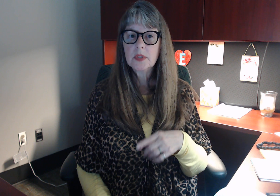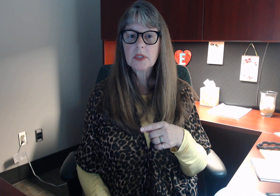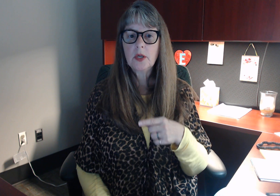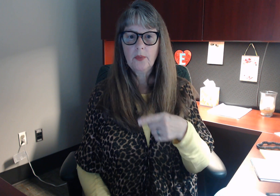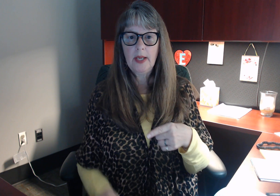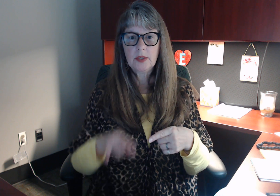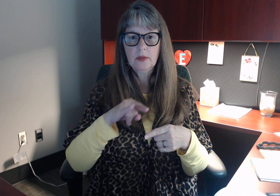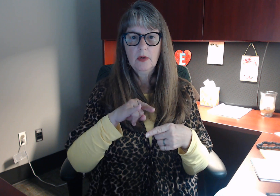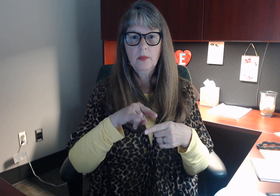cigarette.